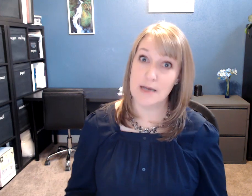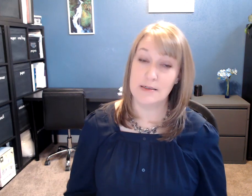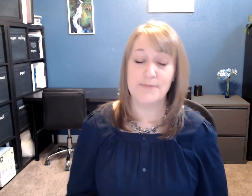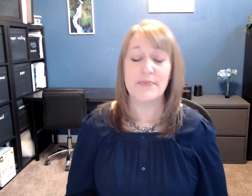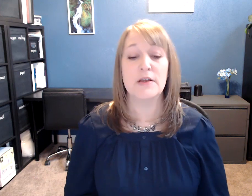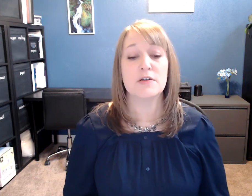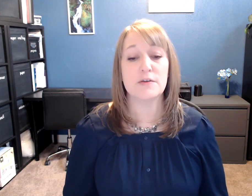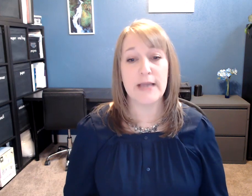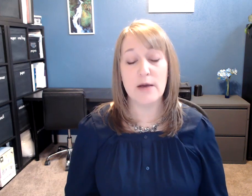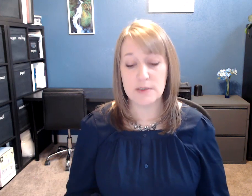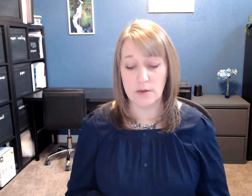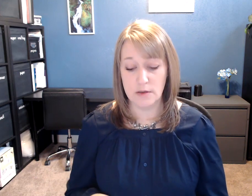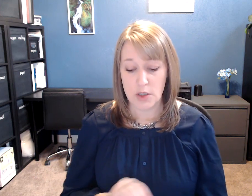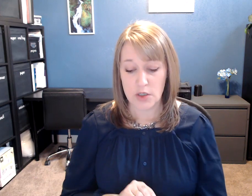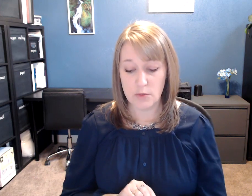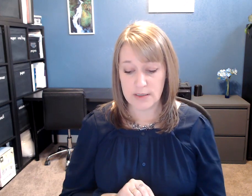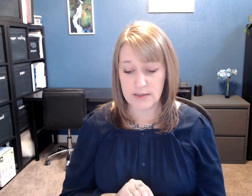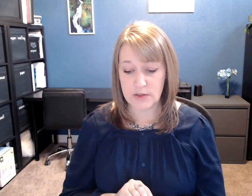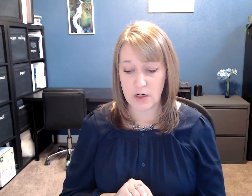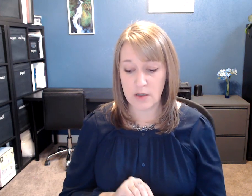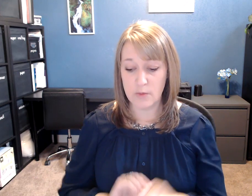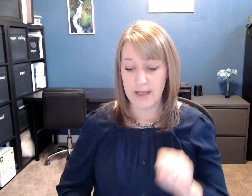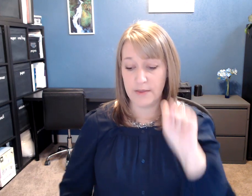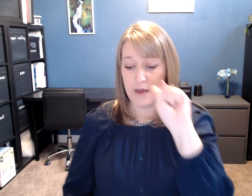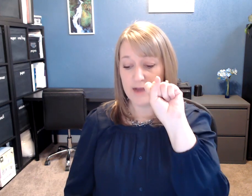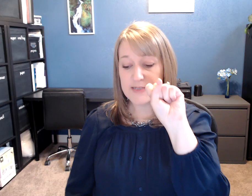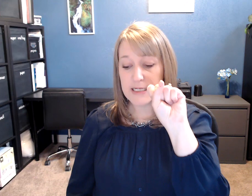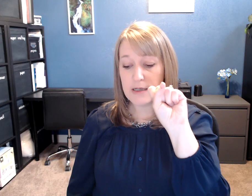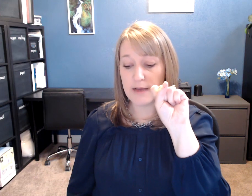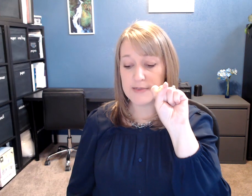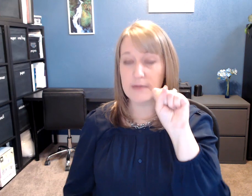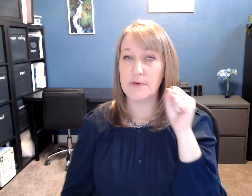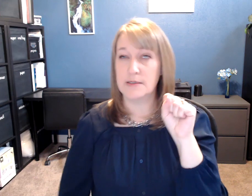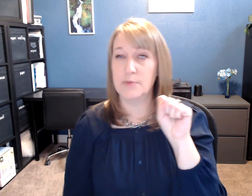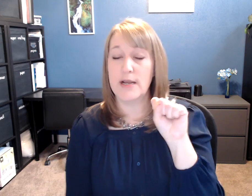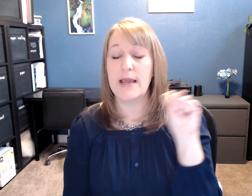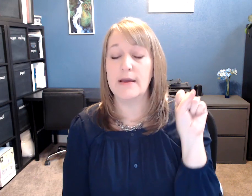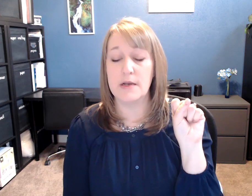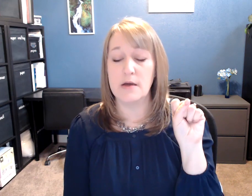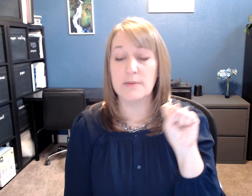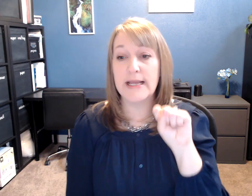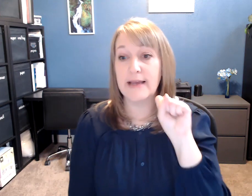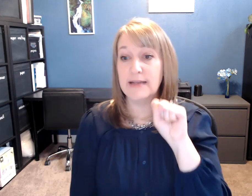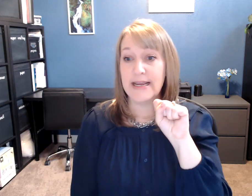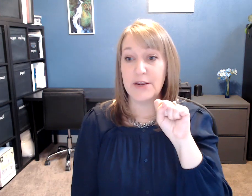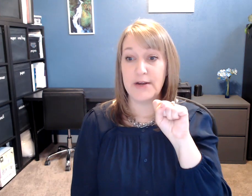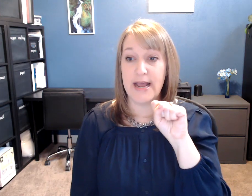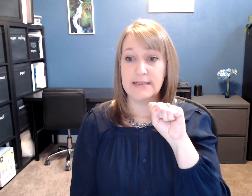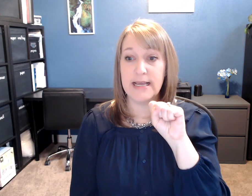that. So for counsel, you want to start with, I've seen for the supporting hand, the non-dominant hand, either an S hand